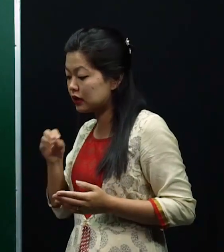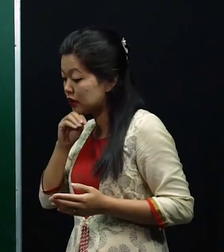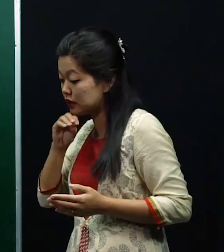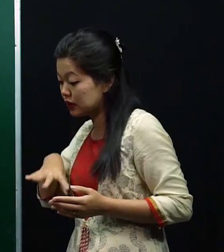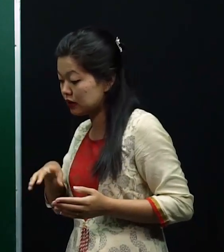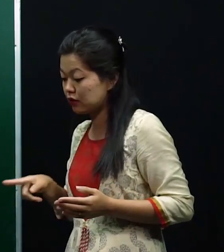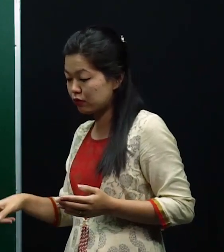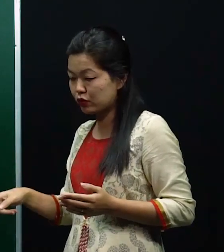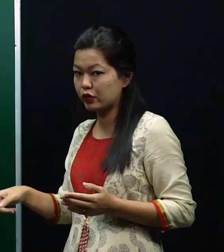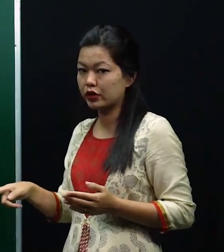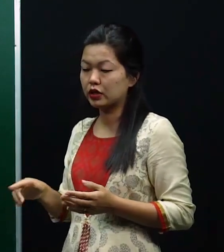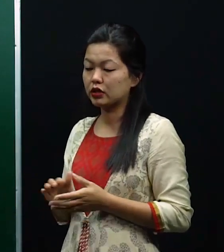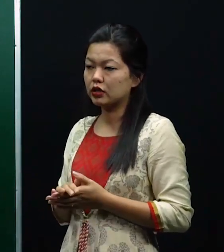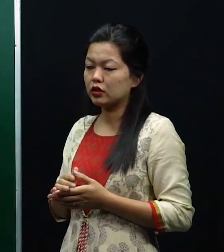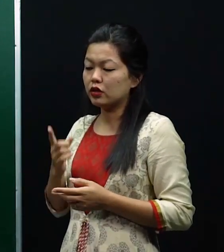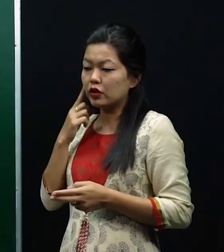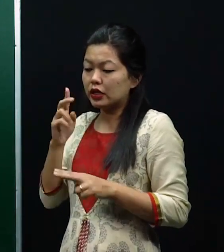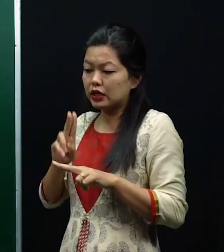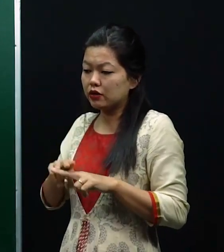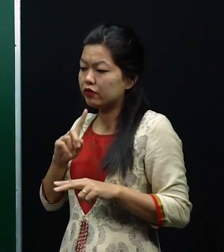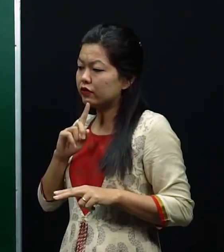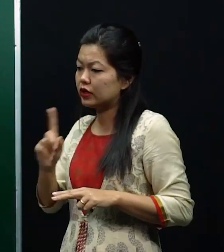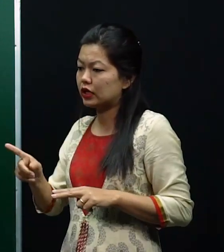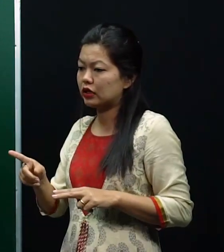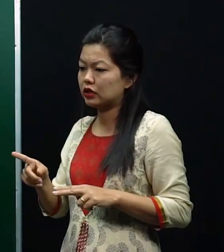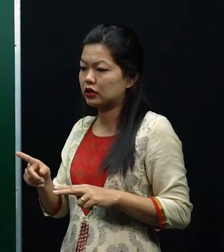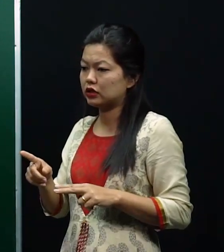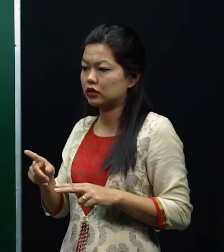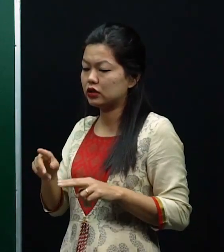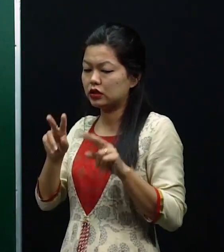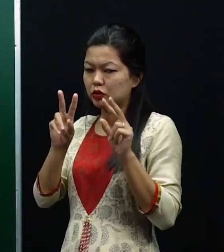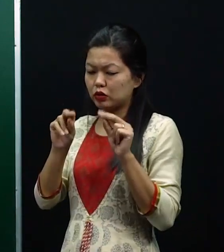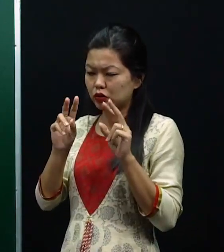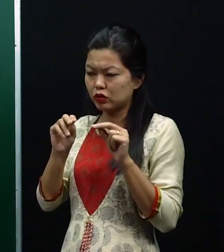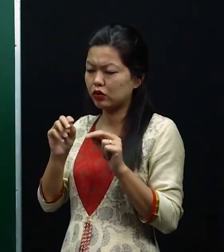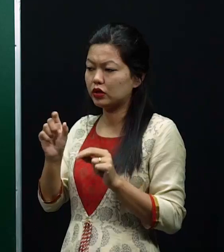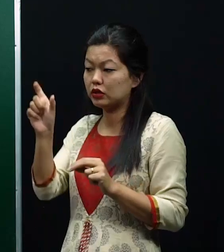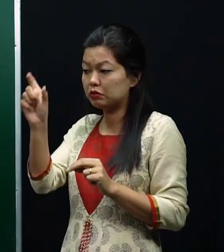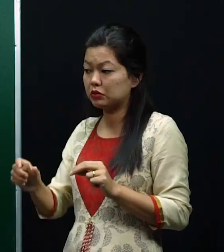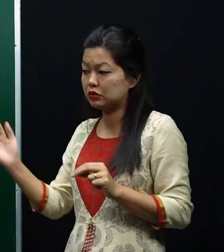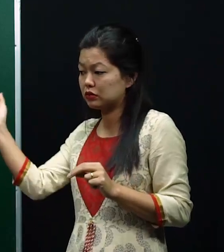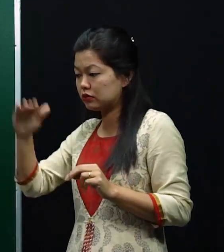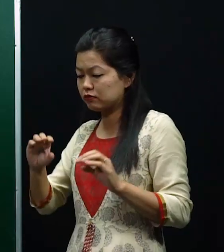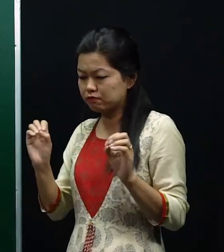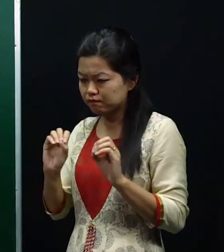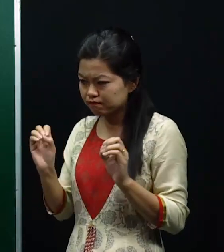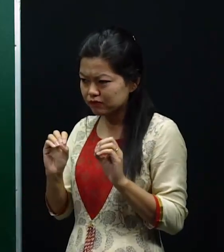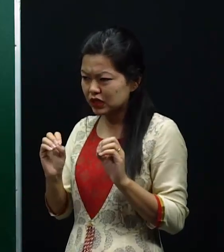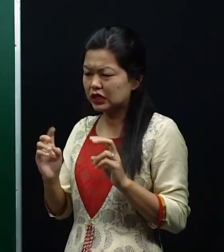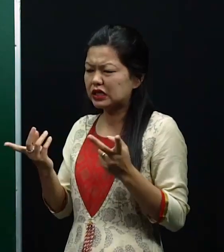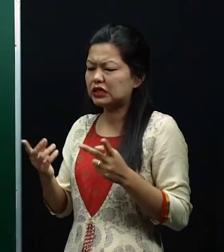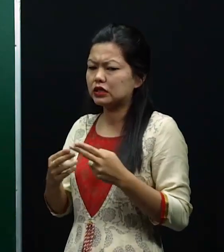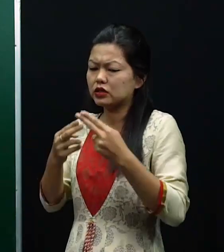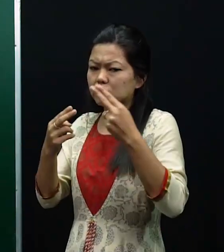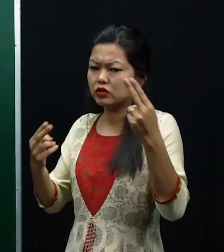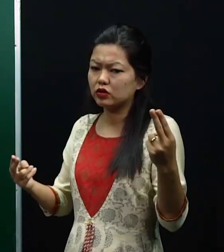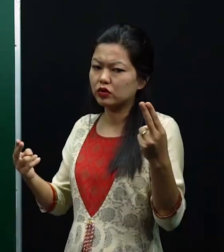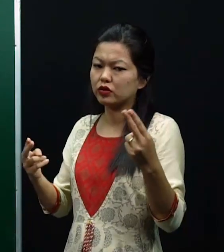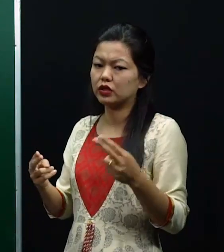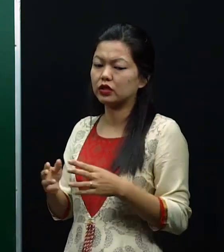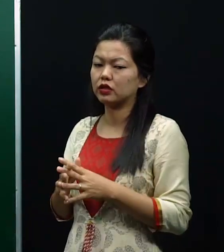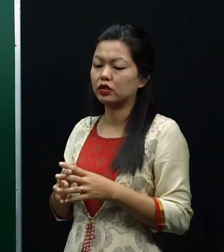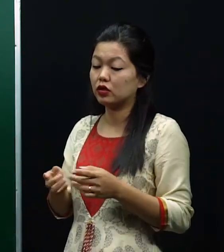to say bluntly that we don't know or no. That is the reason why we give some positive responses, though we are not very sure about